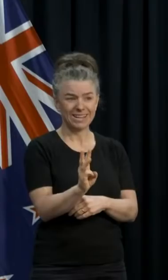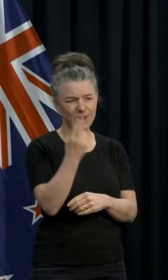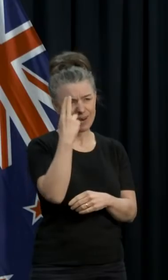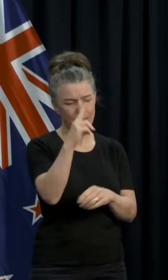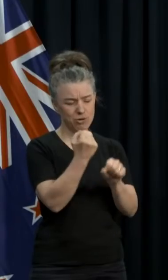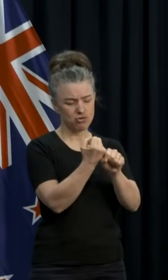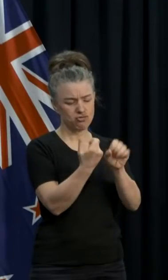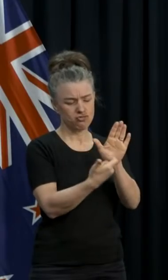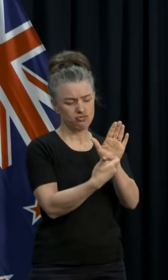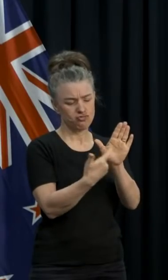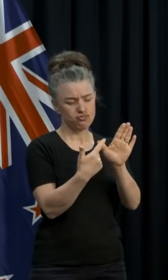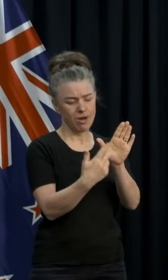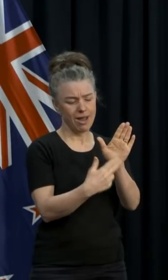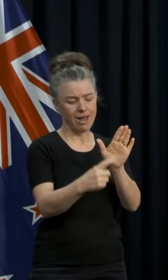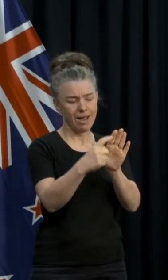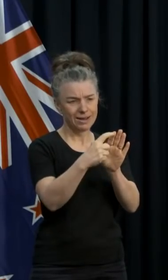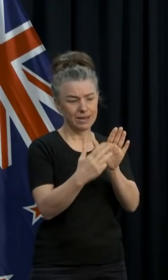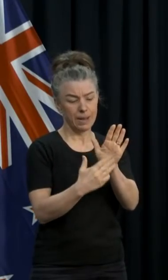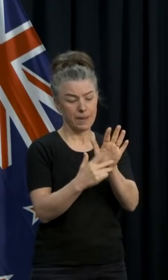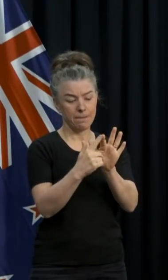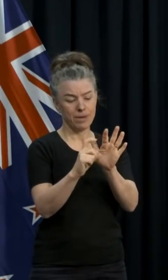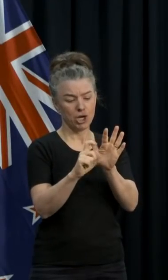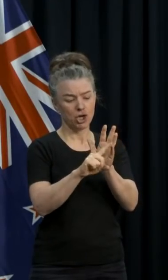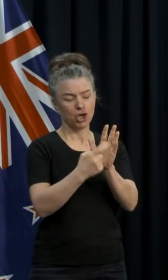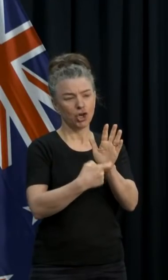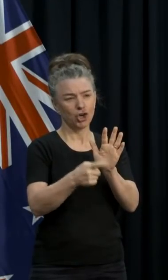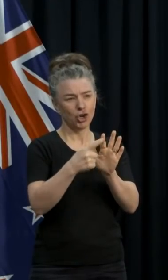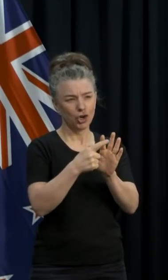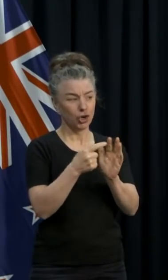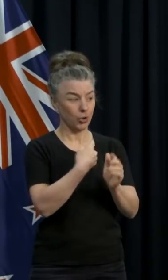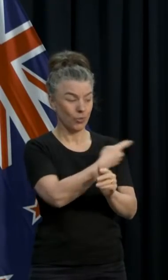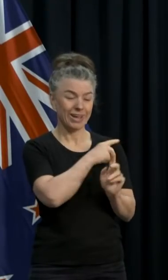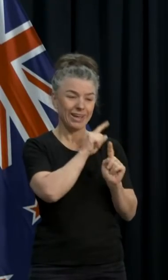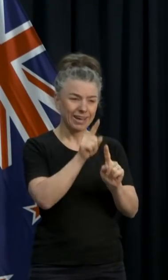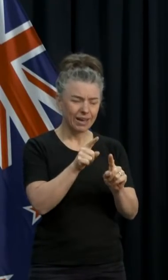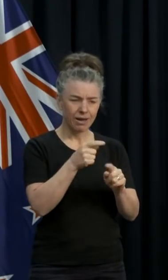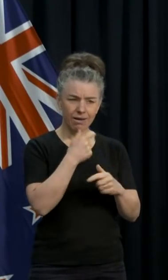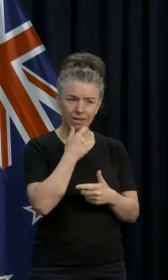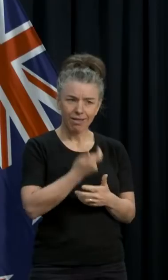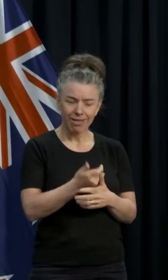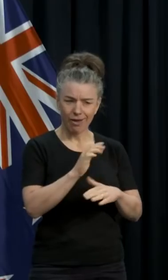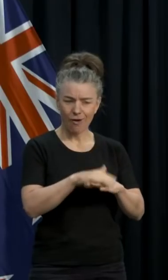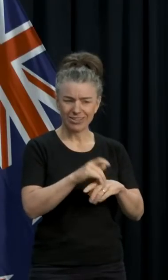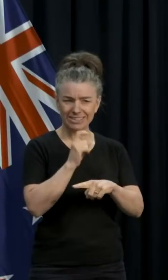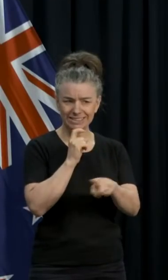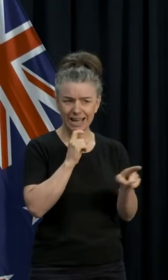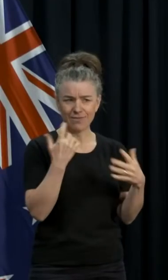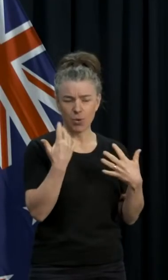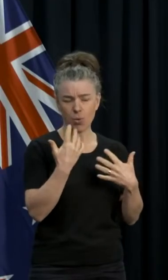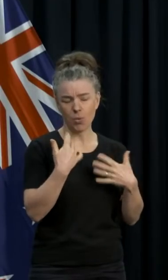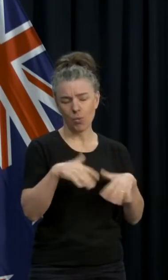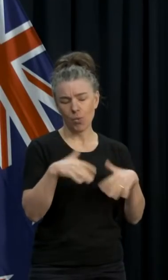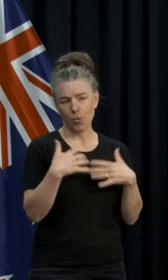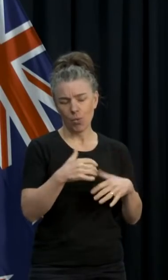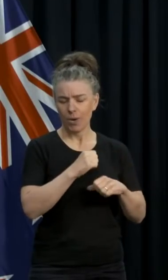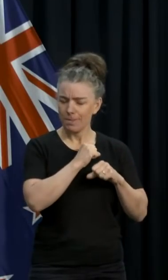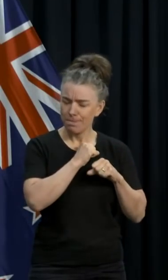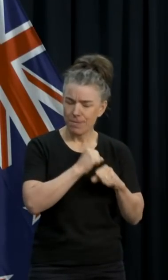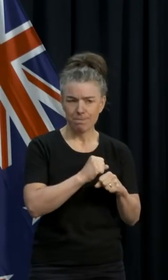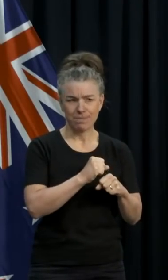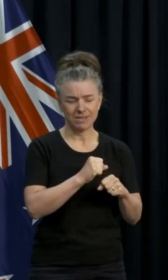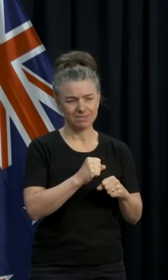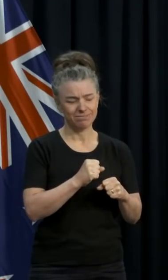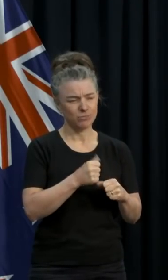this point how impressed both of us were by the commitment of the staff at these facilities. That commitment is typical of